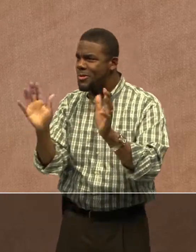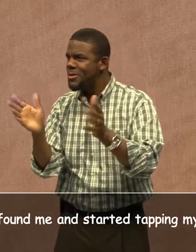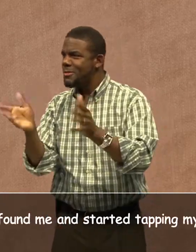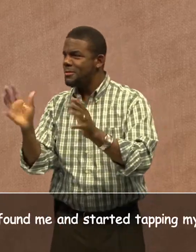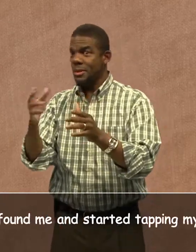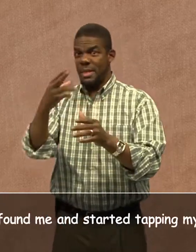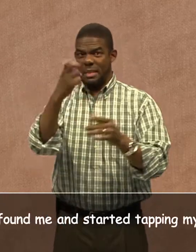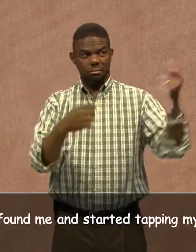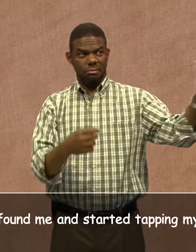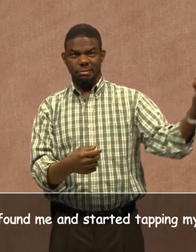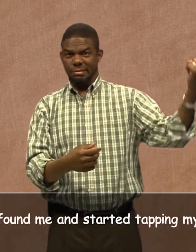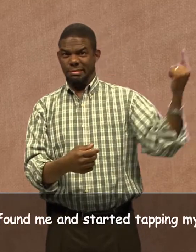my shoulder.